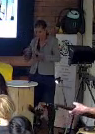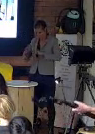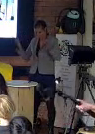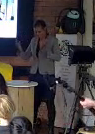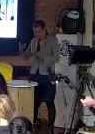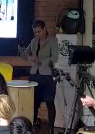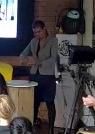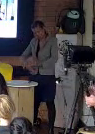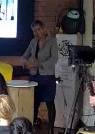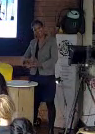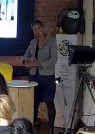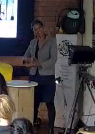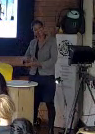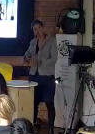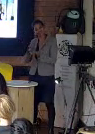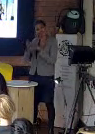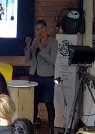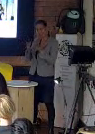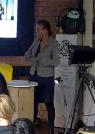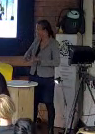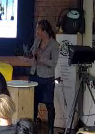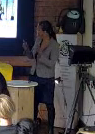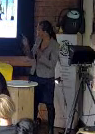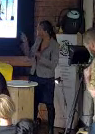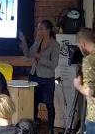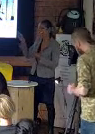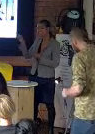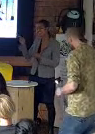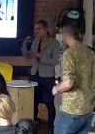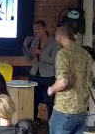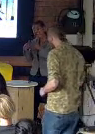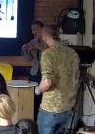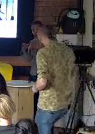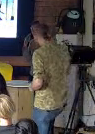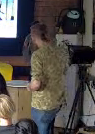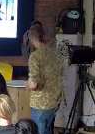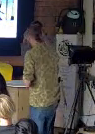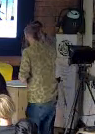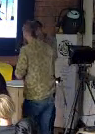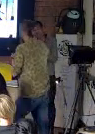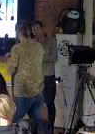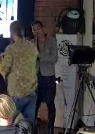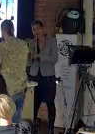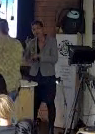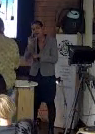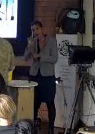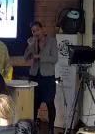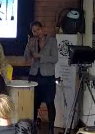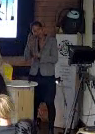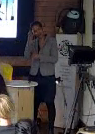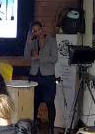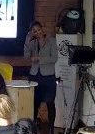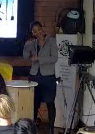To be honest, no, I haven't, but I'll keep that in mind. That sounds like,